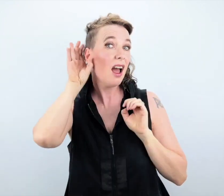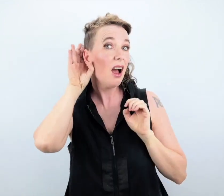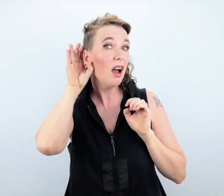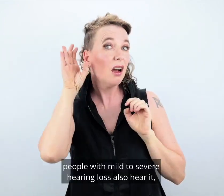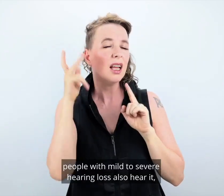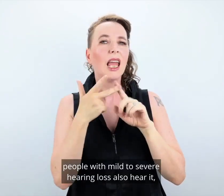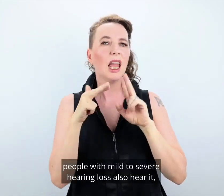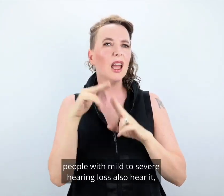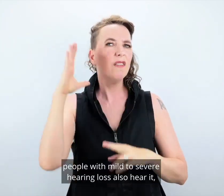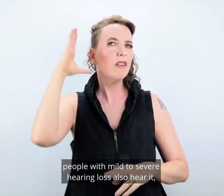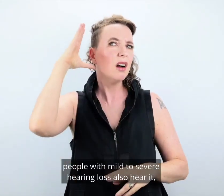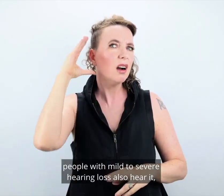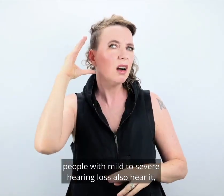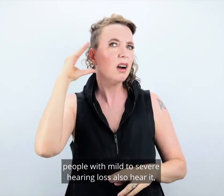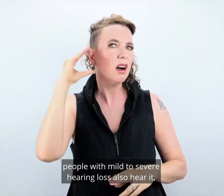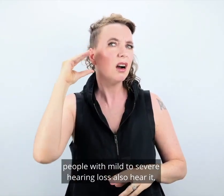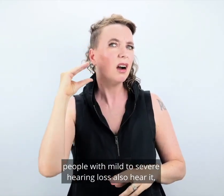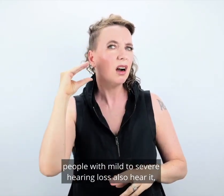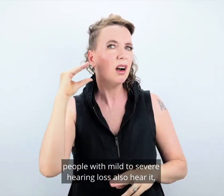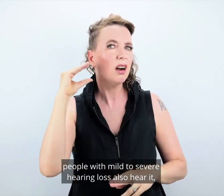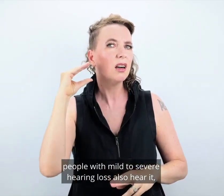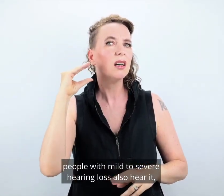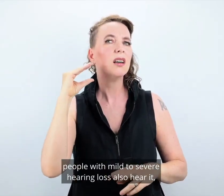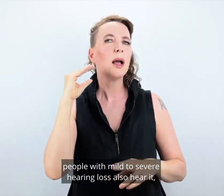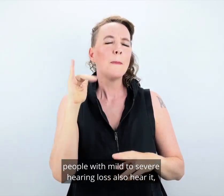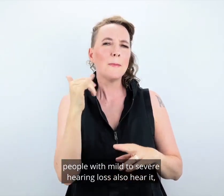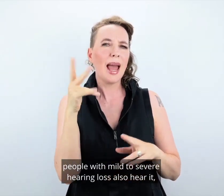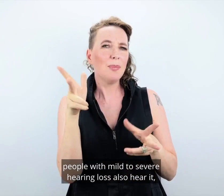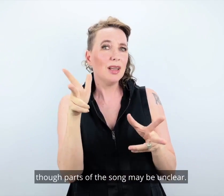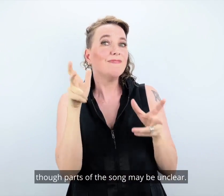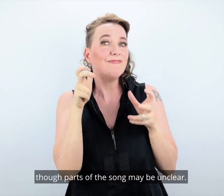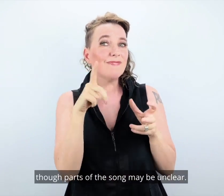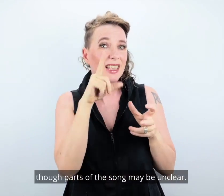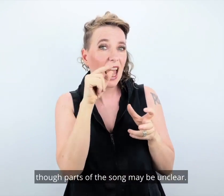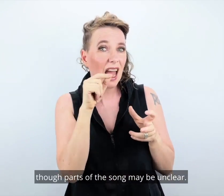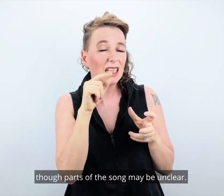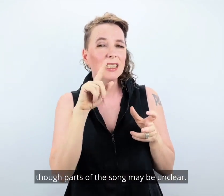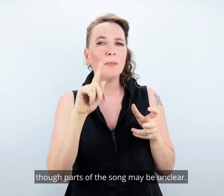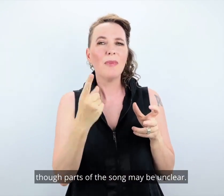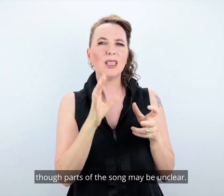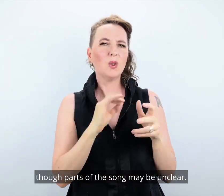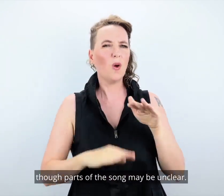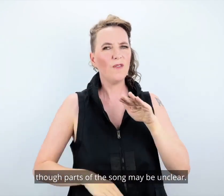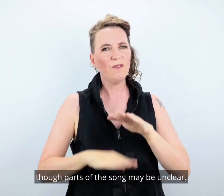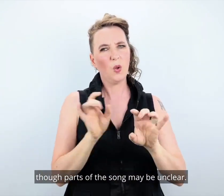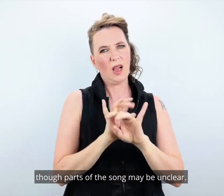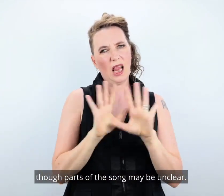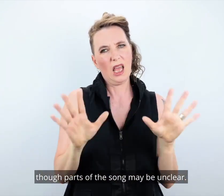People with mild to severe hearing loss also hear it, though parts of the song may be unclear.